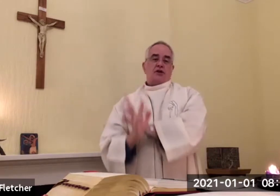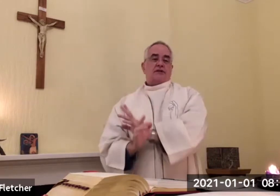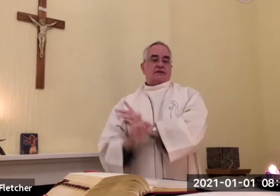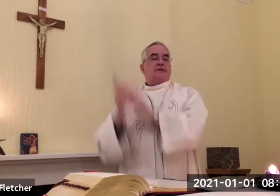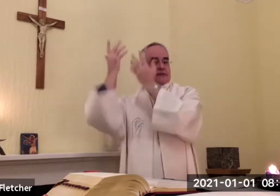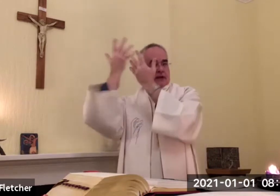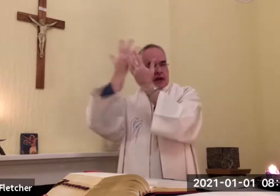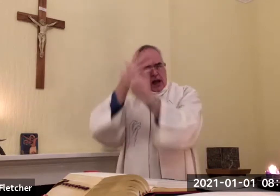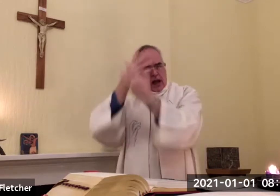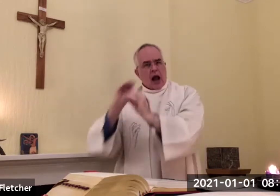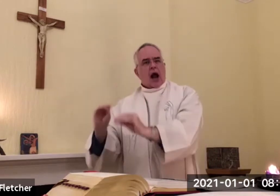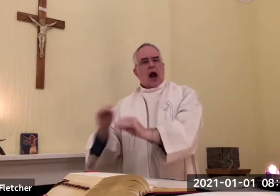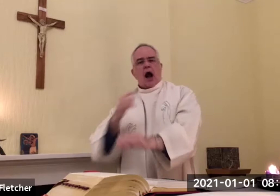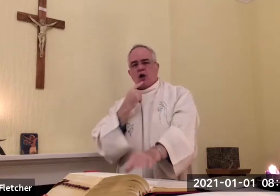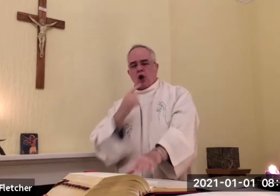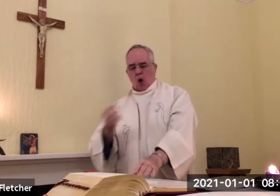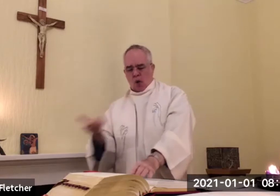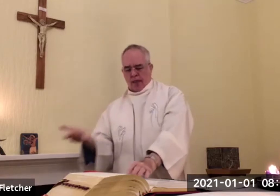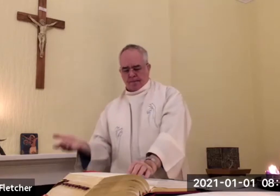angels had told them.